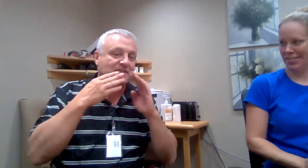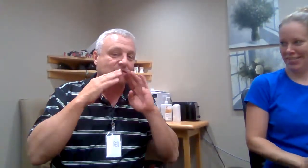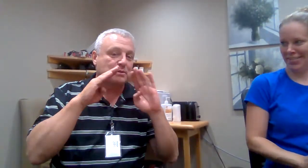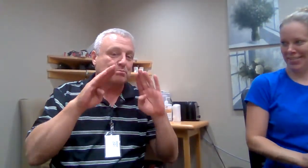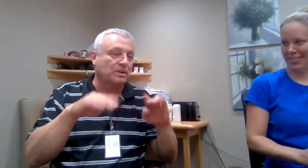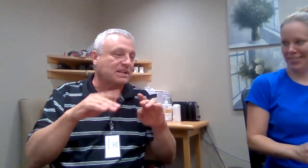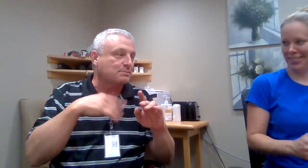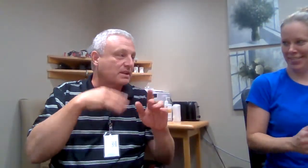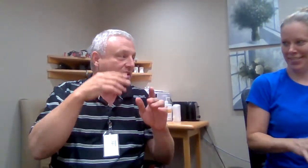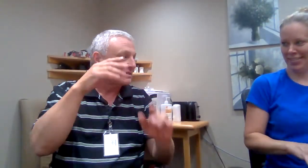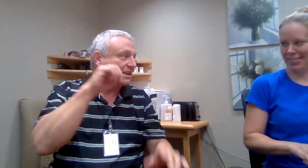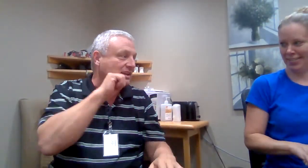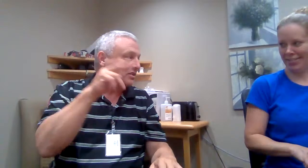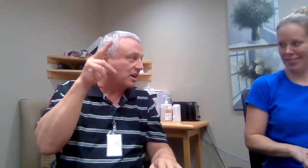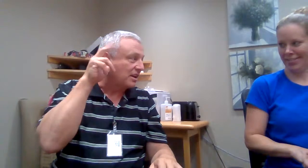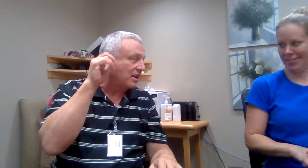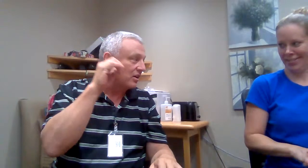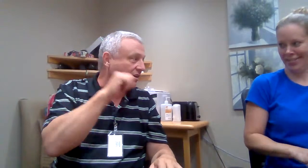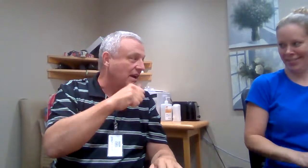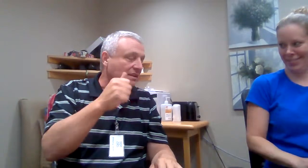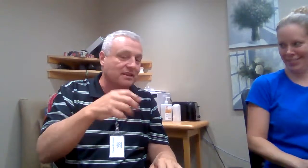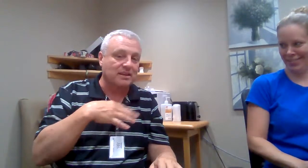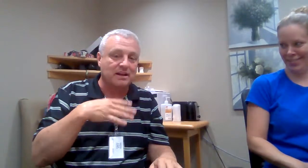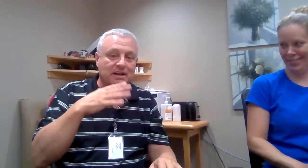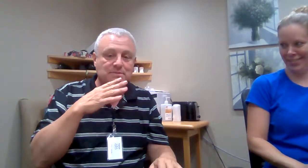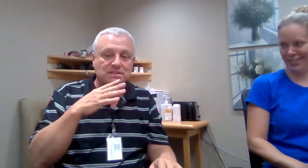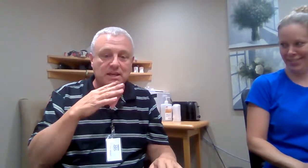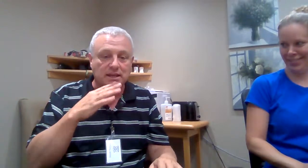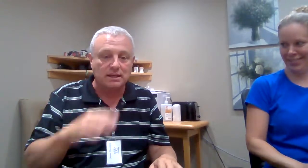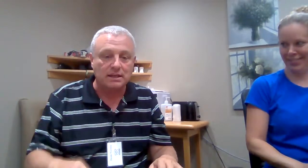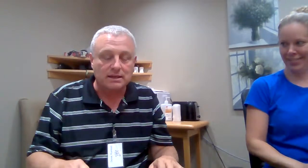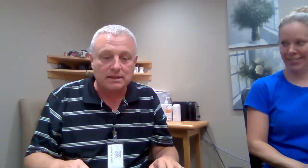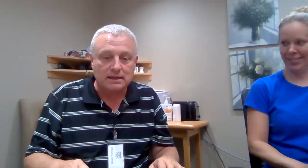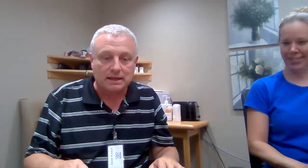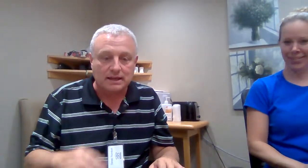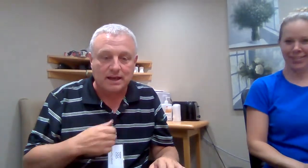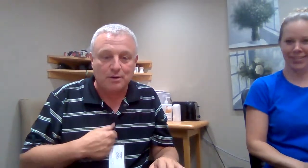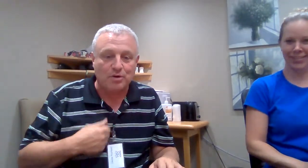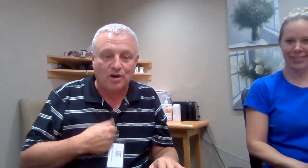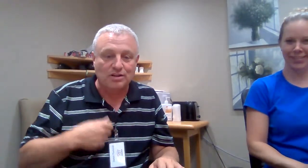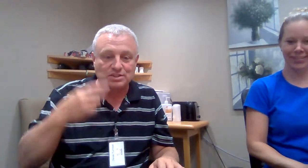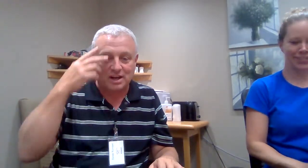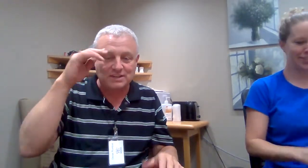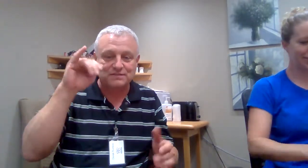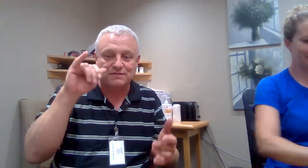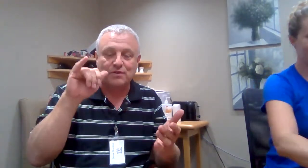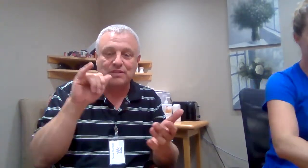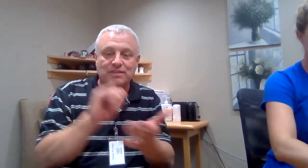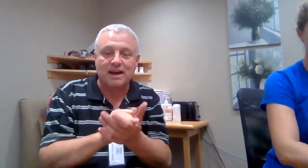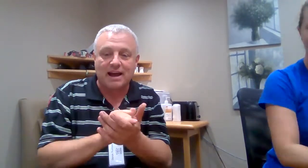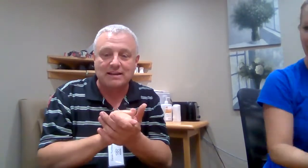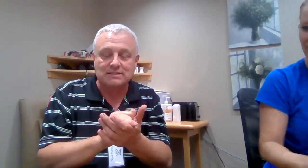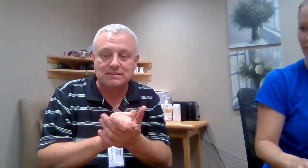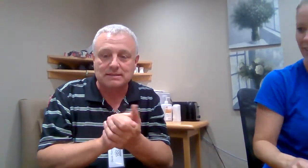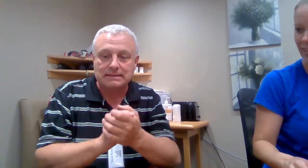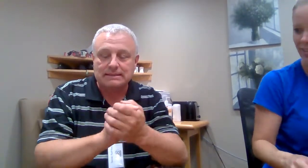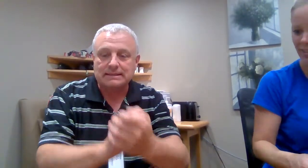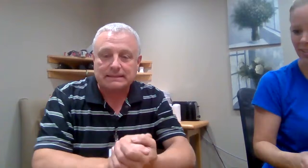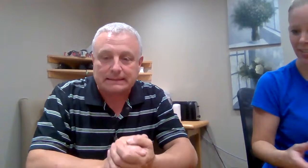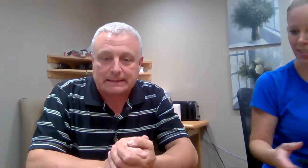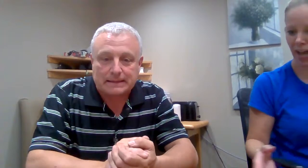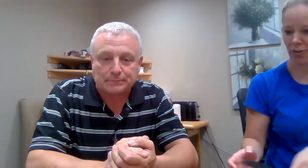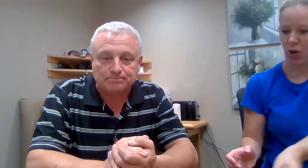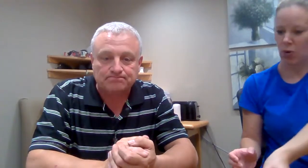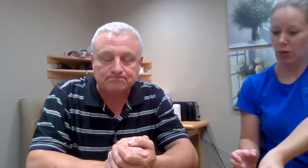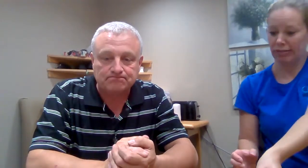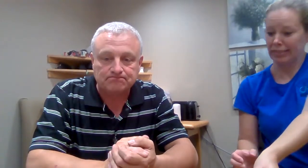some of them have been blessed because they could not hear anything that I am saying, and I apologize for that.